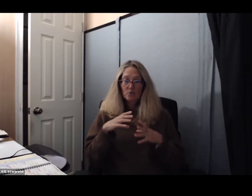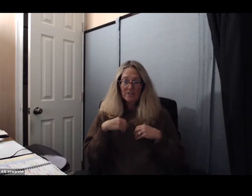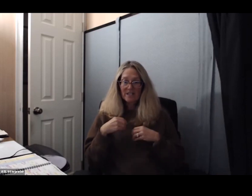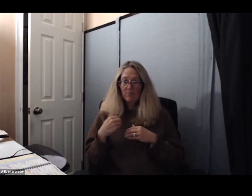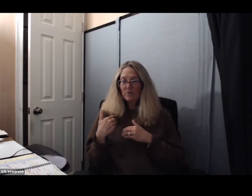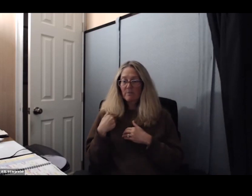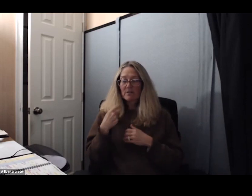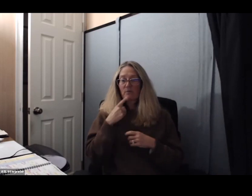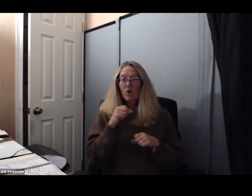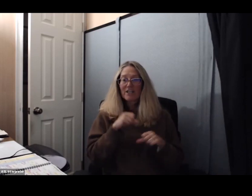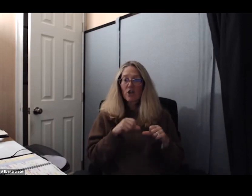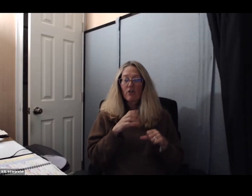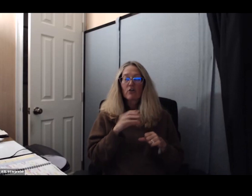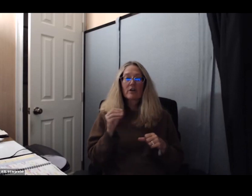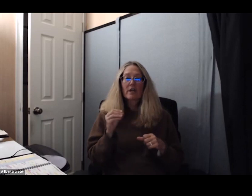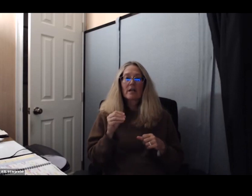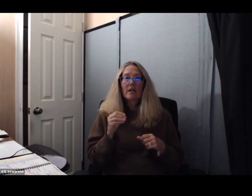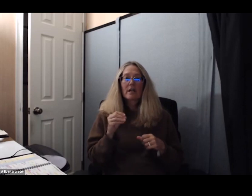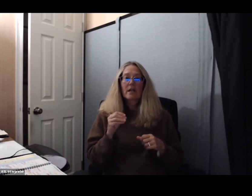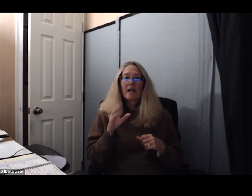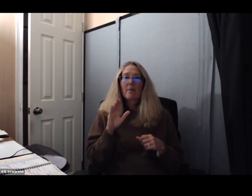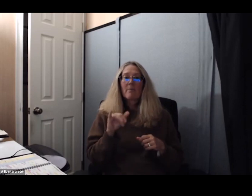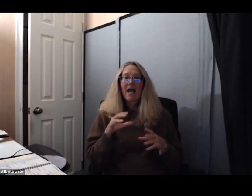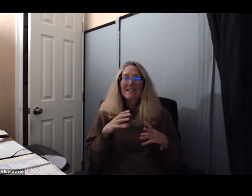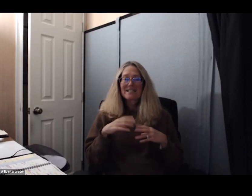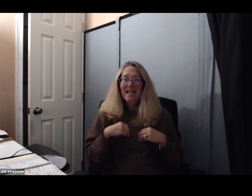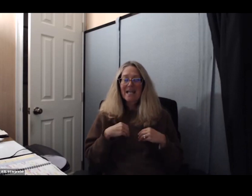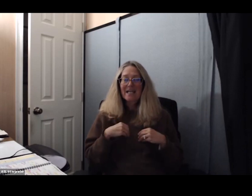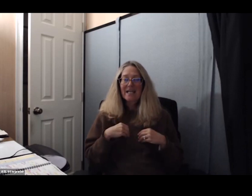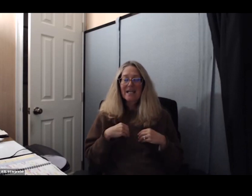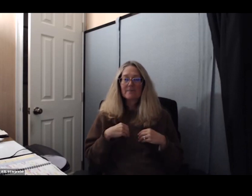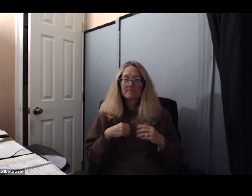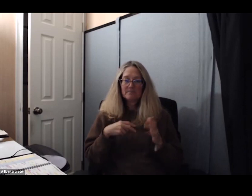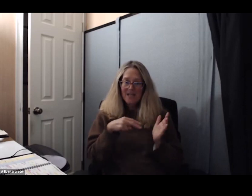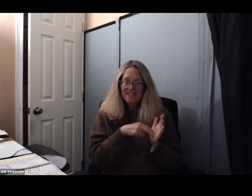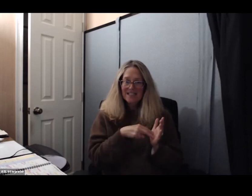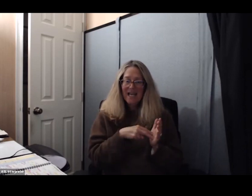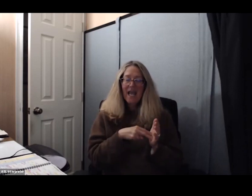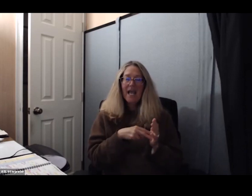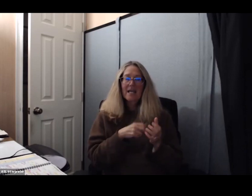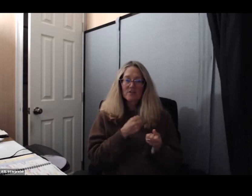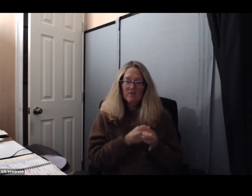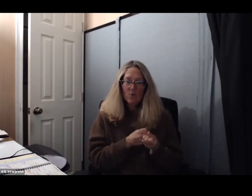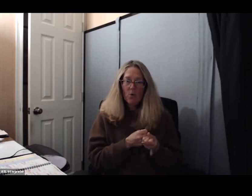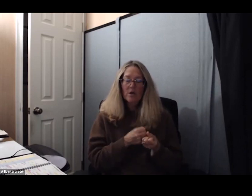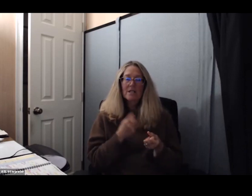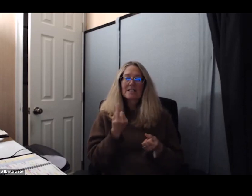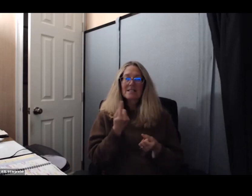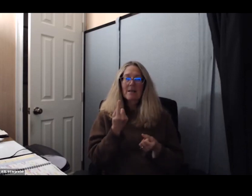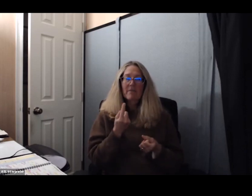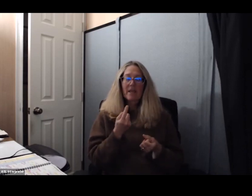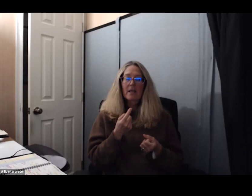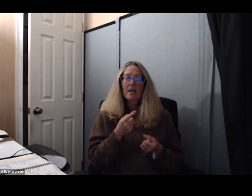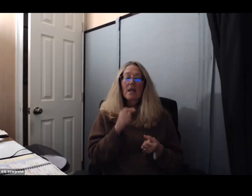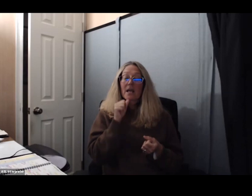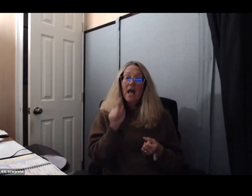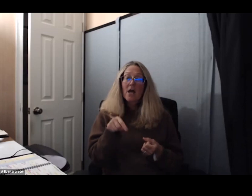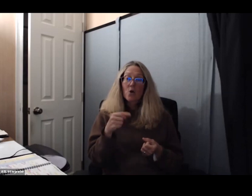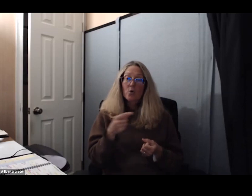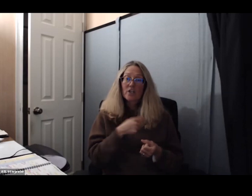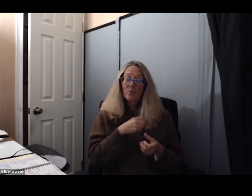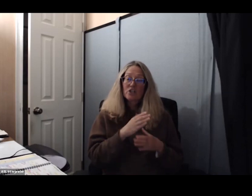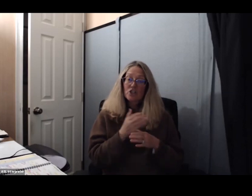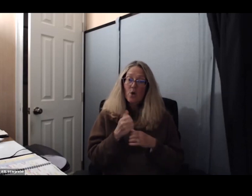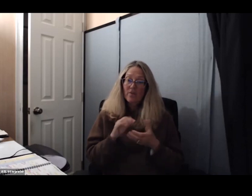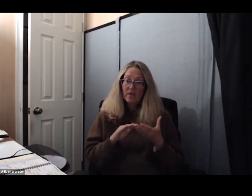for one another. And so by taking a stance for something, not only are we sharing with the community